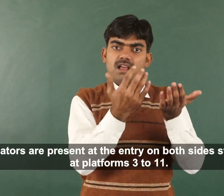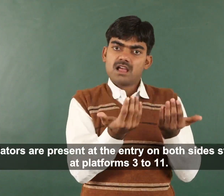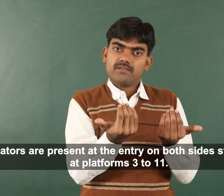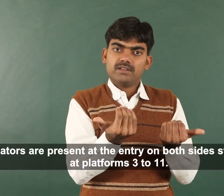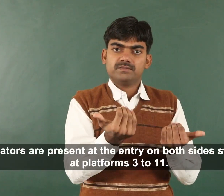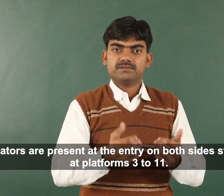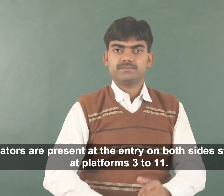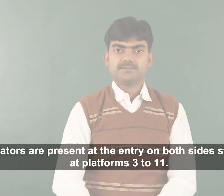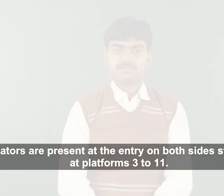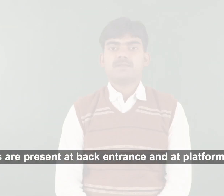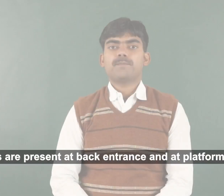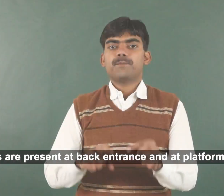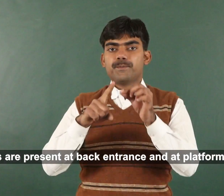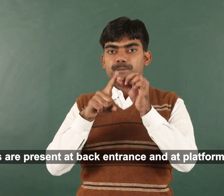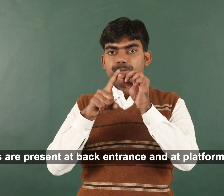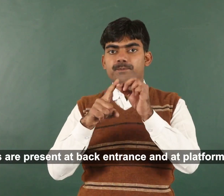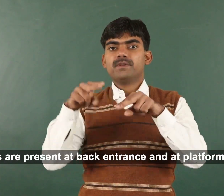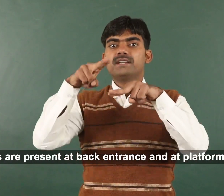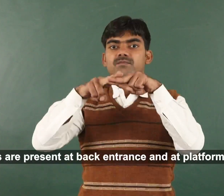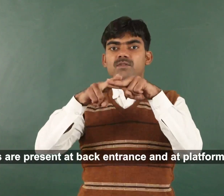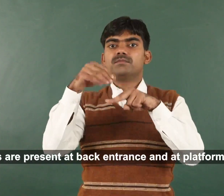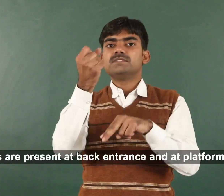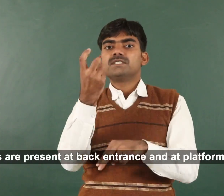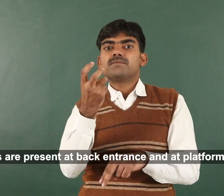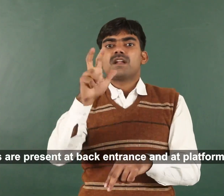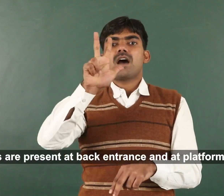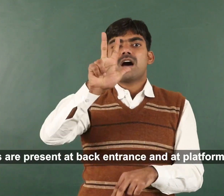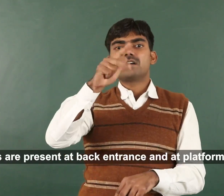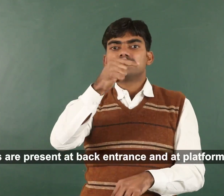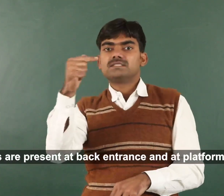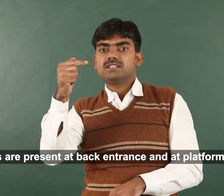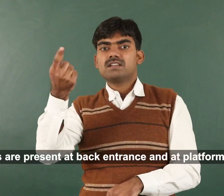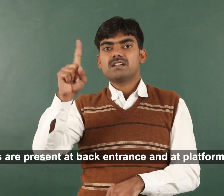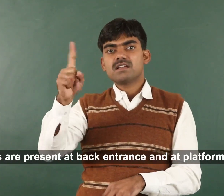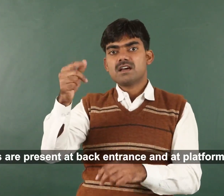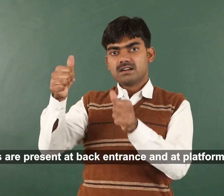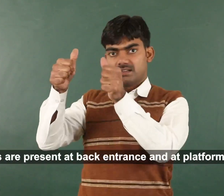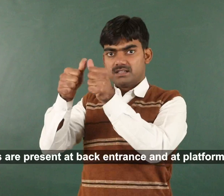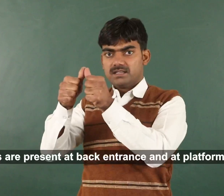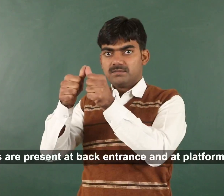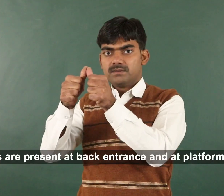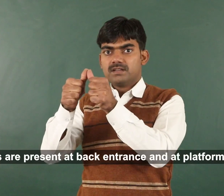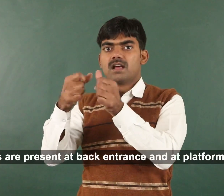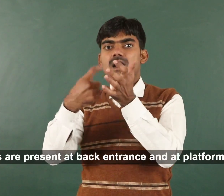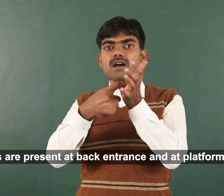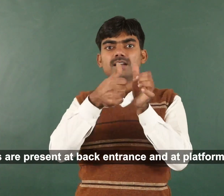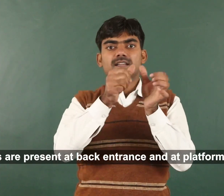to 11. Ramps are present at the back entrance and at platform